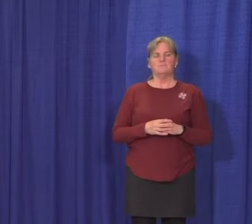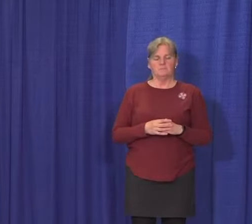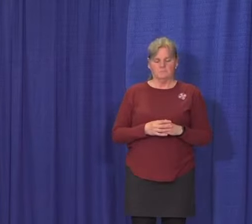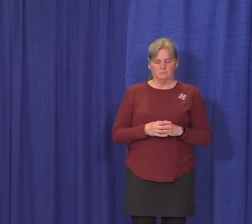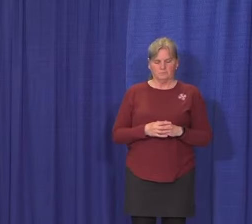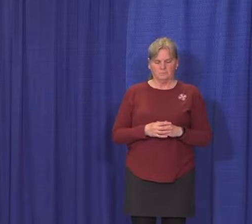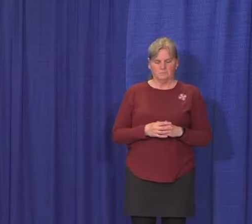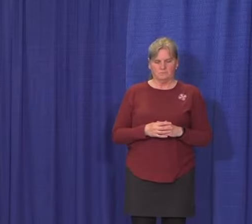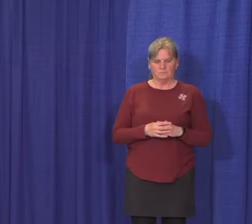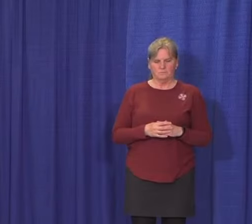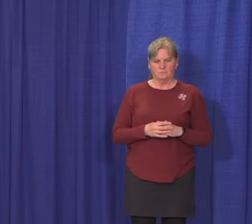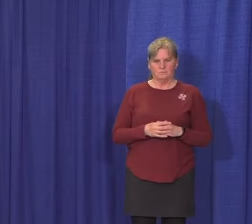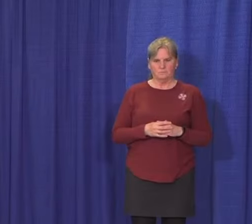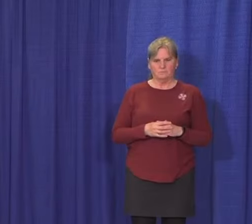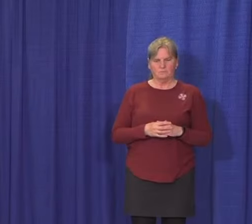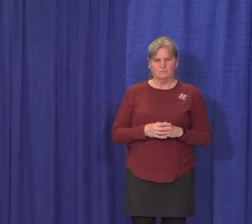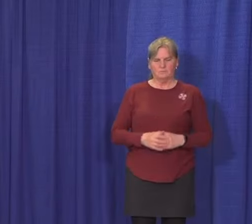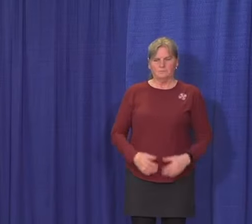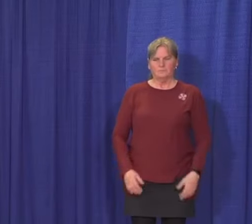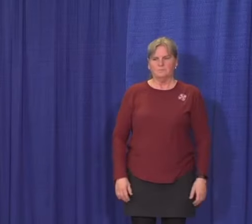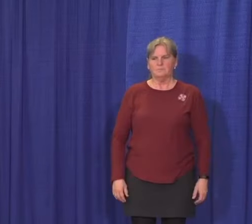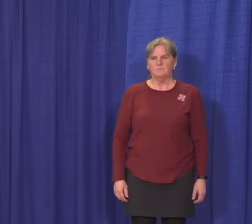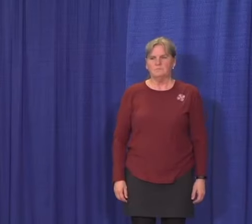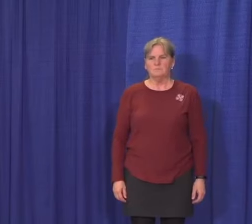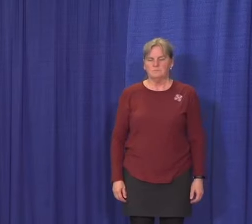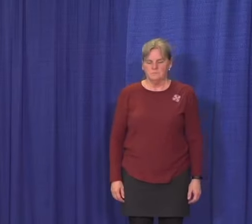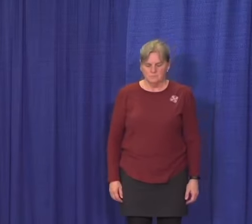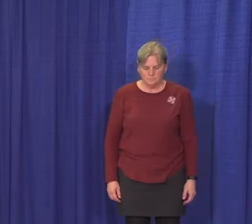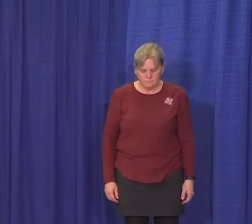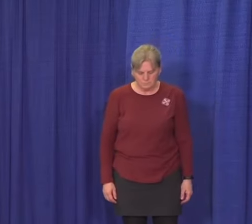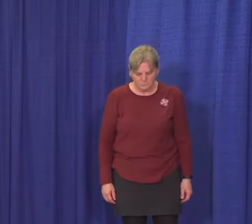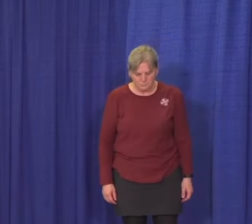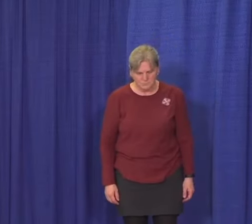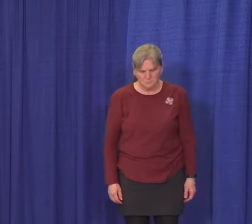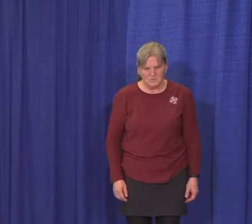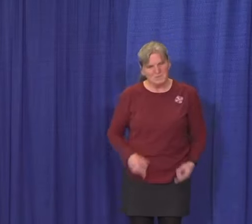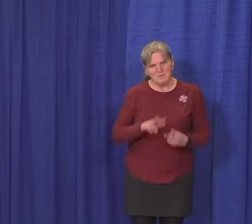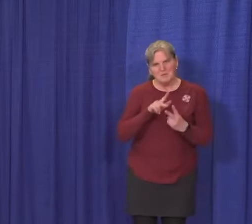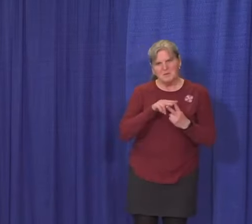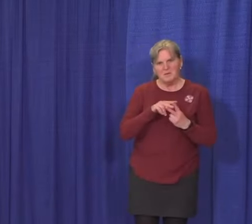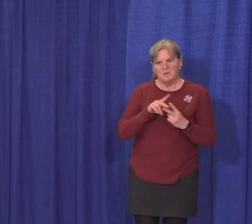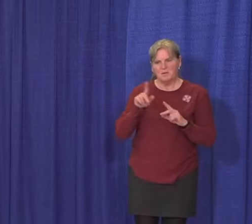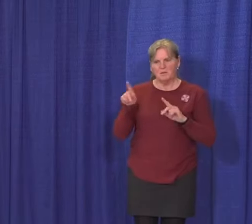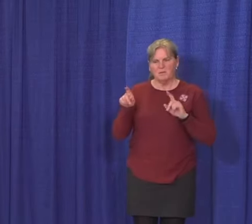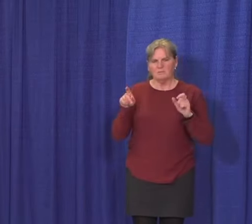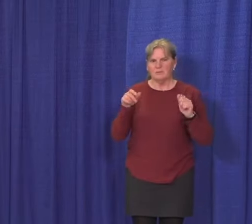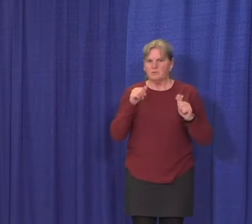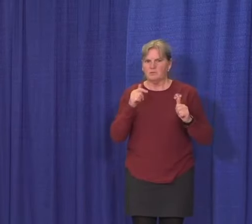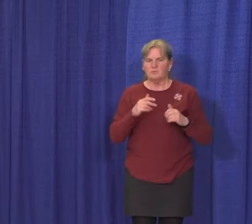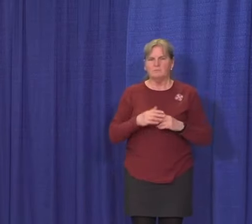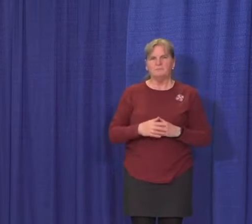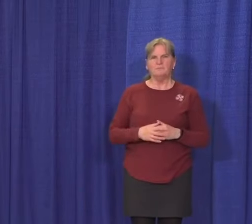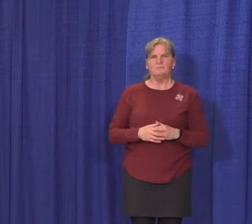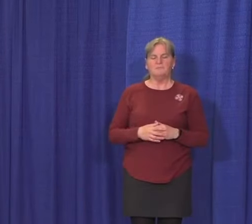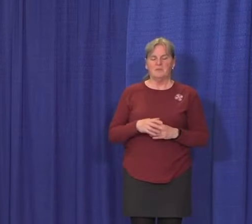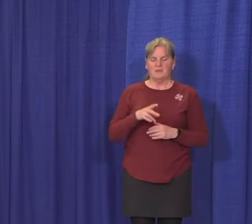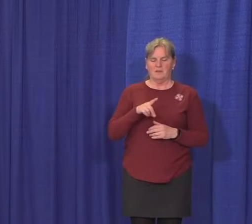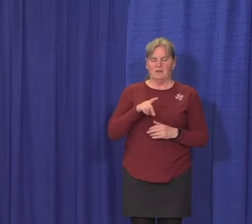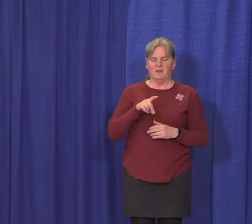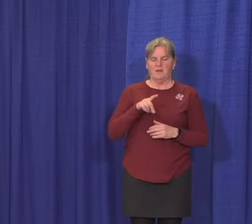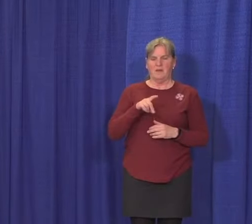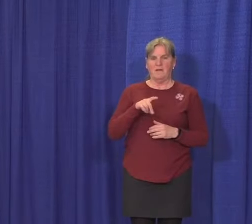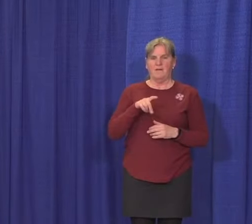So my first question is probably more for, actually I guess it could be for either one of them. Just logistically speaking, in with the Pfizer